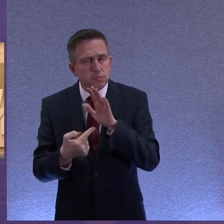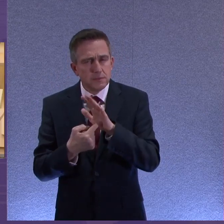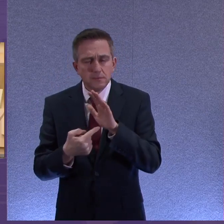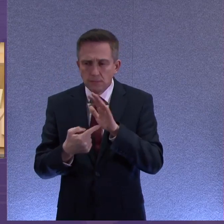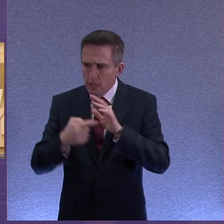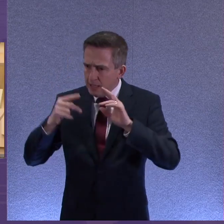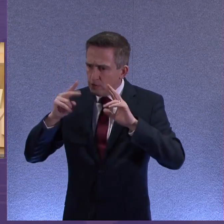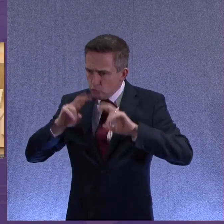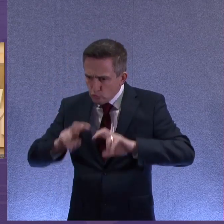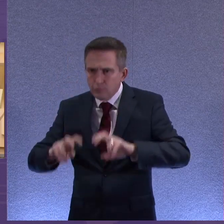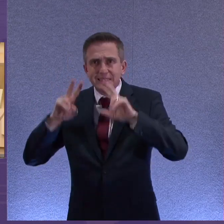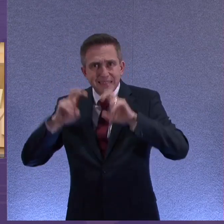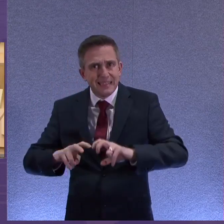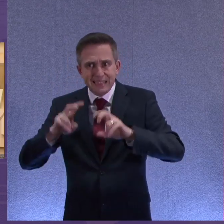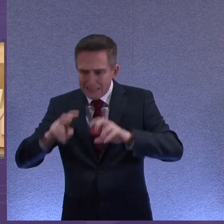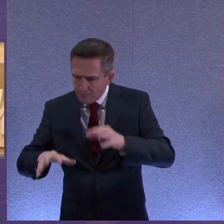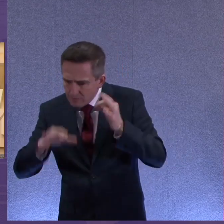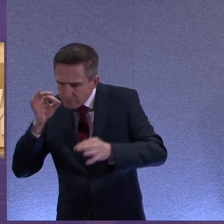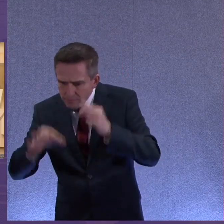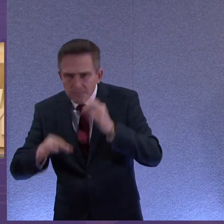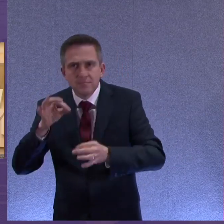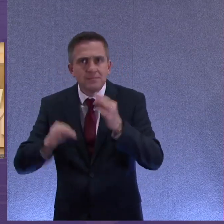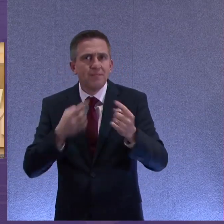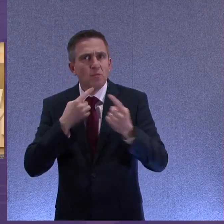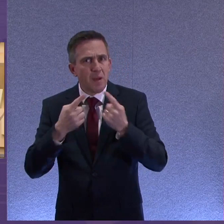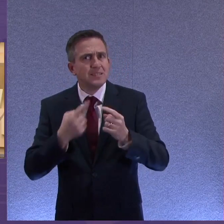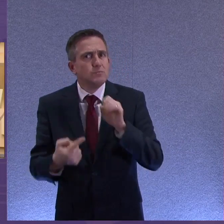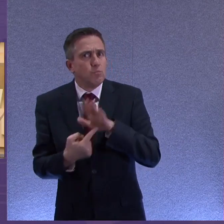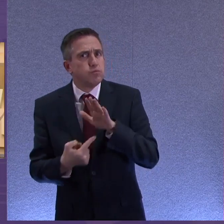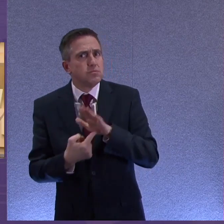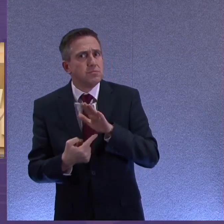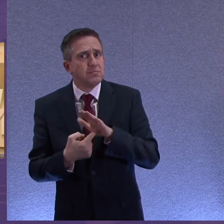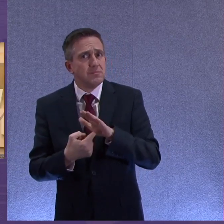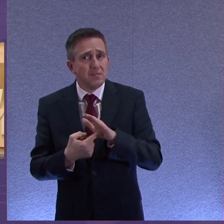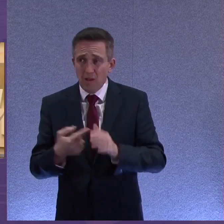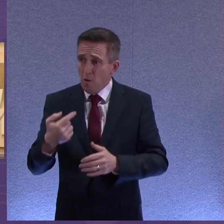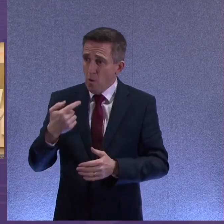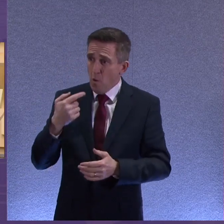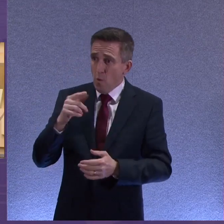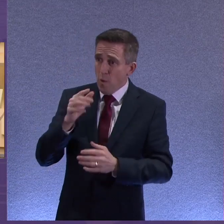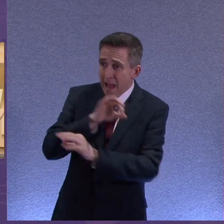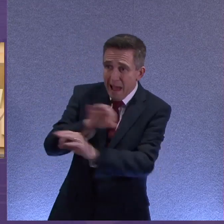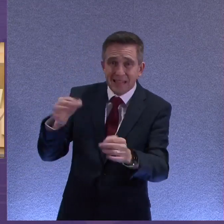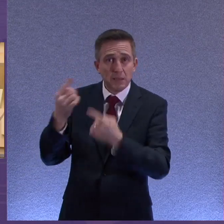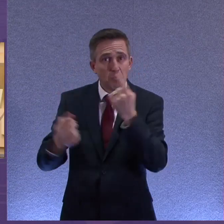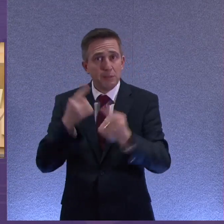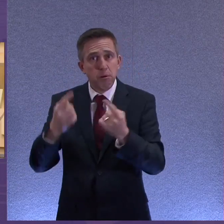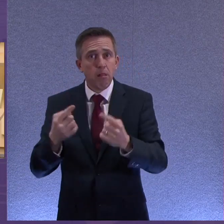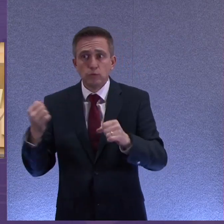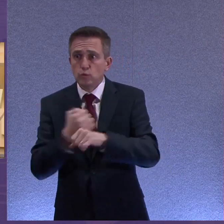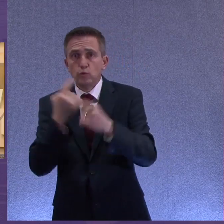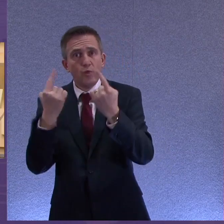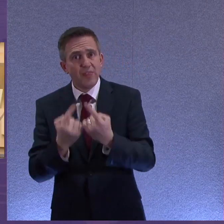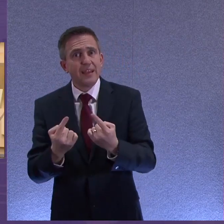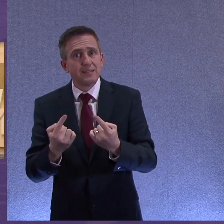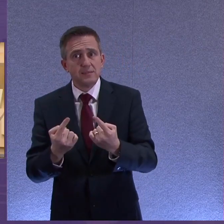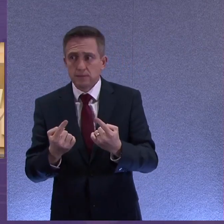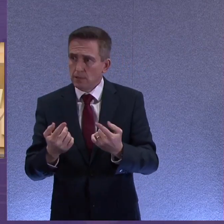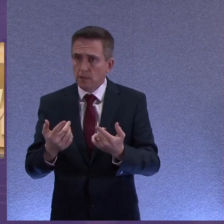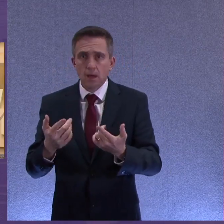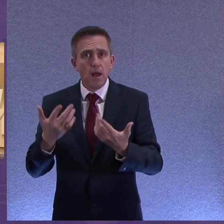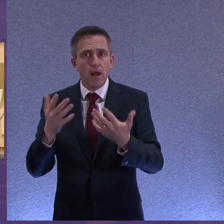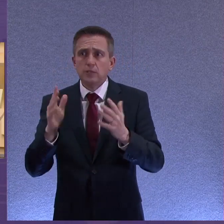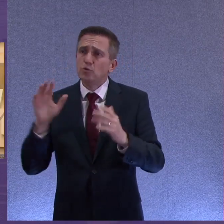is. You know, we are living through unprecedented times when we're asking people to do unprecedented things. In a democracy, there must be